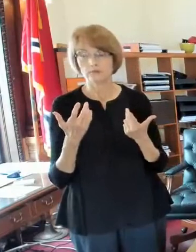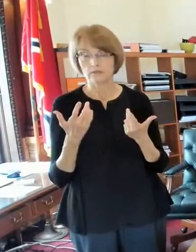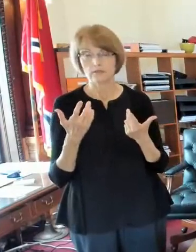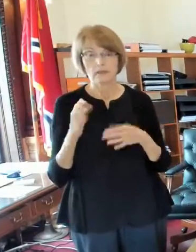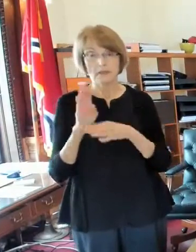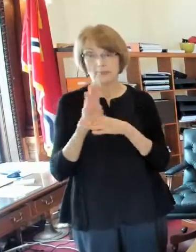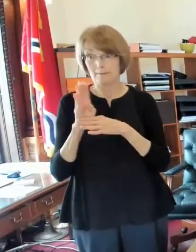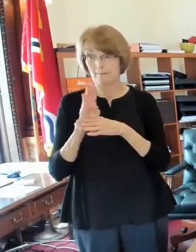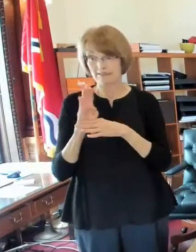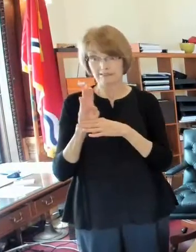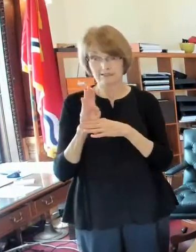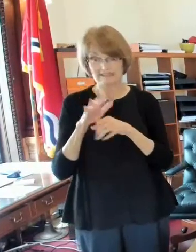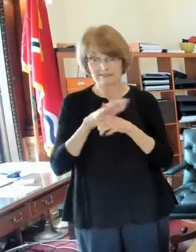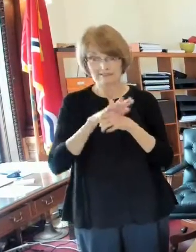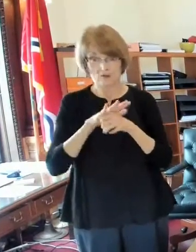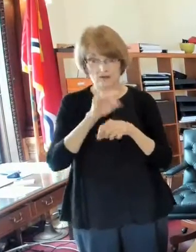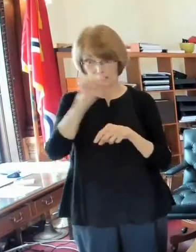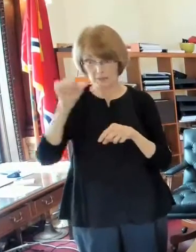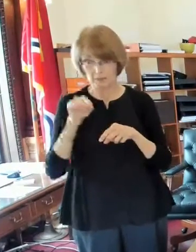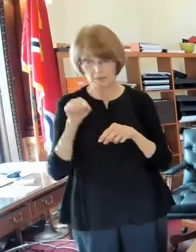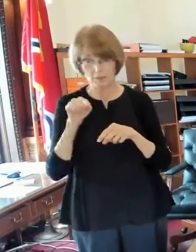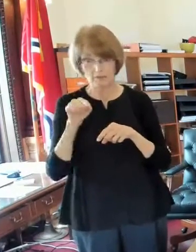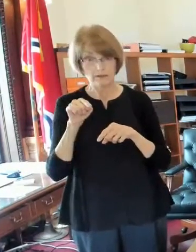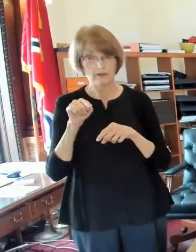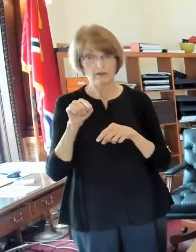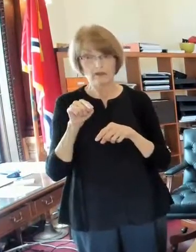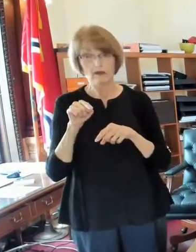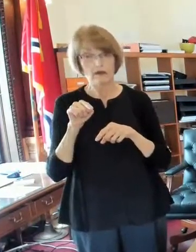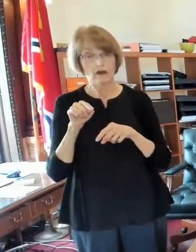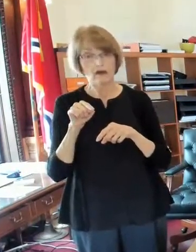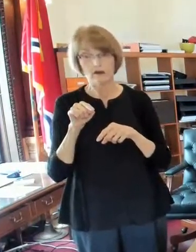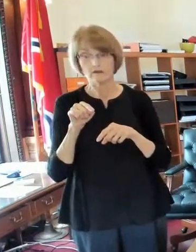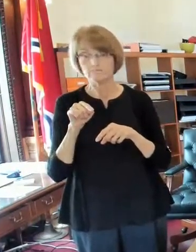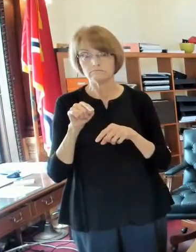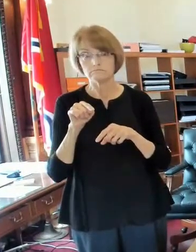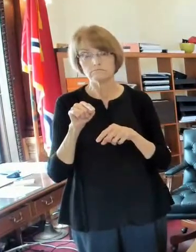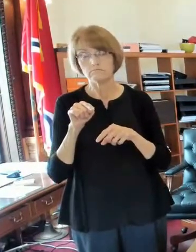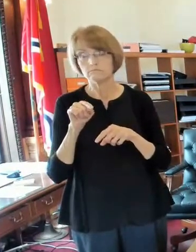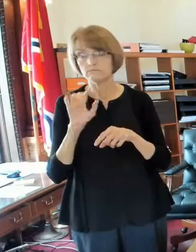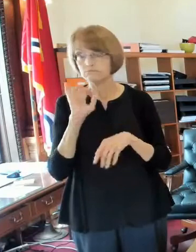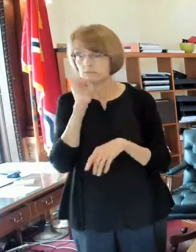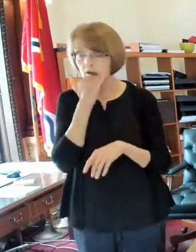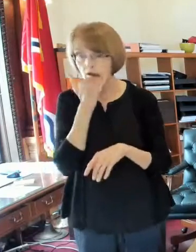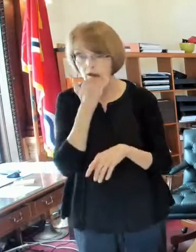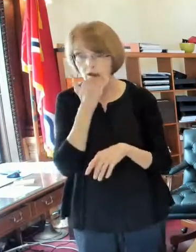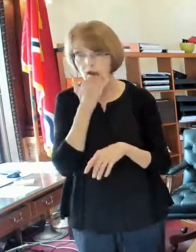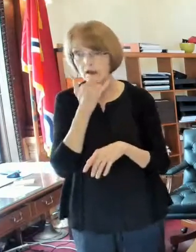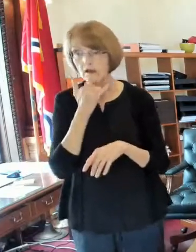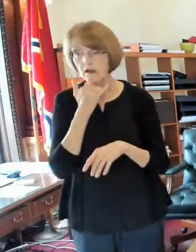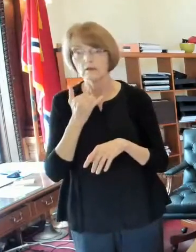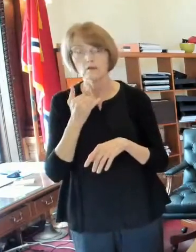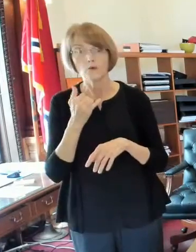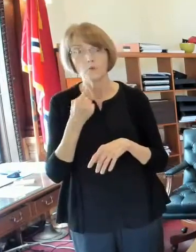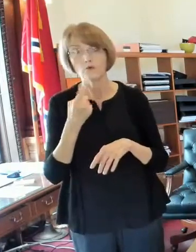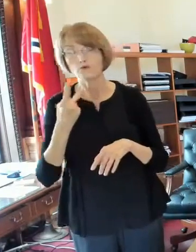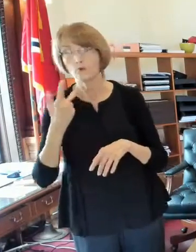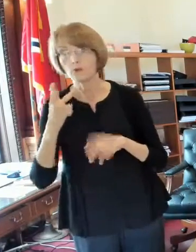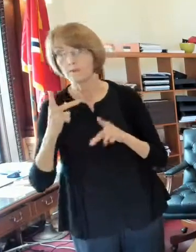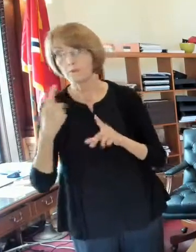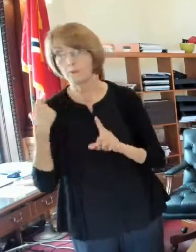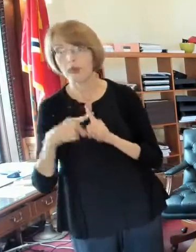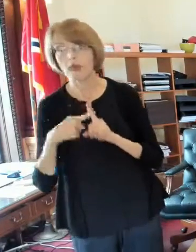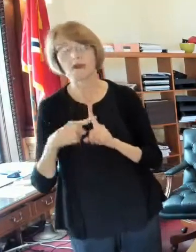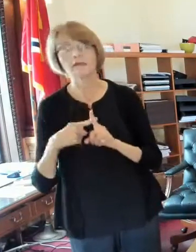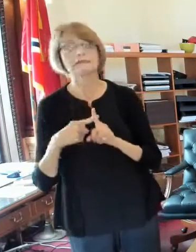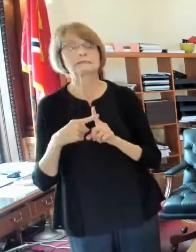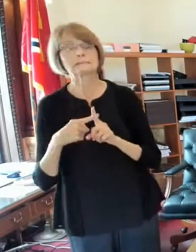around the region are ending up having to close because they have 1 or 2 or 3 positive cases, and they have to close for a